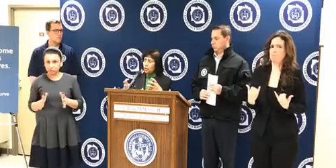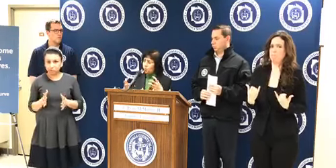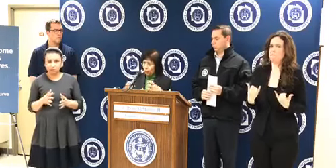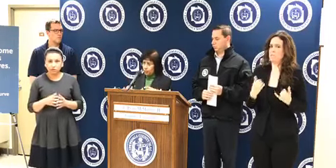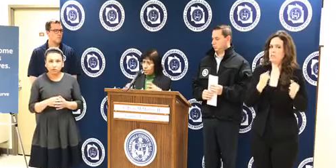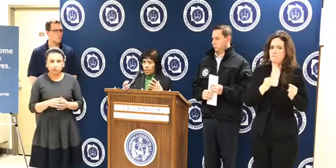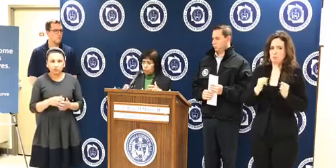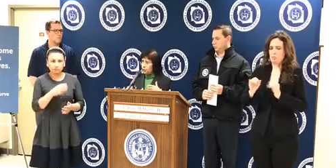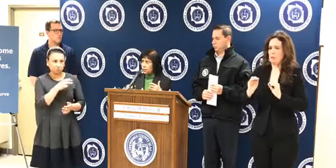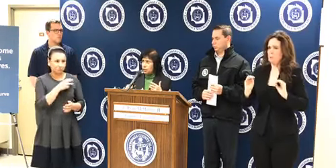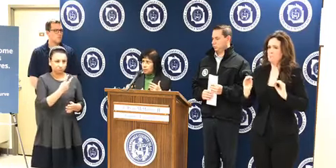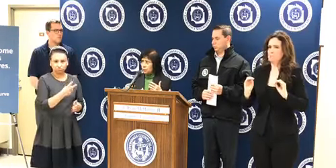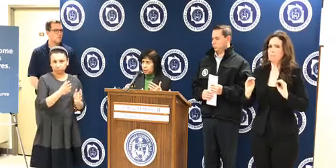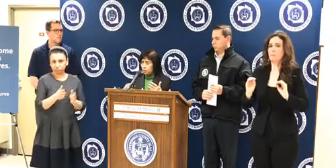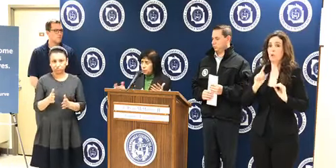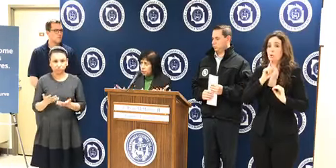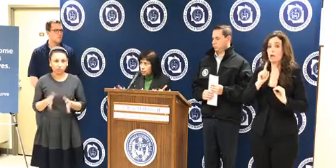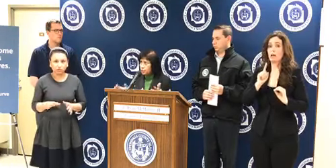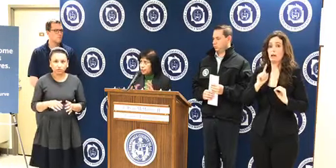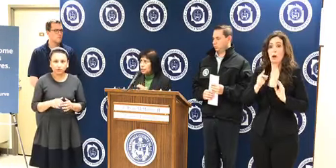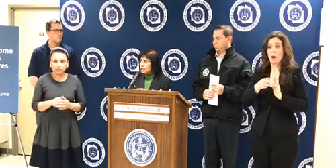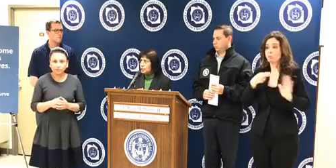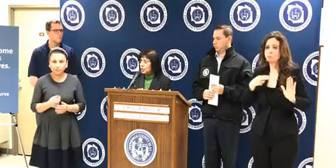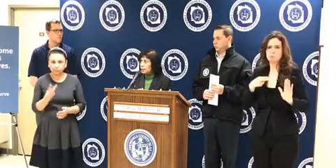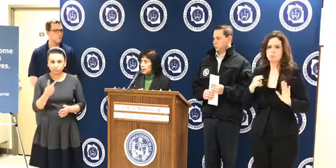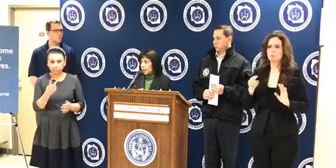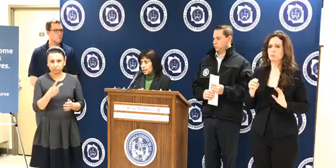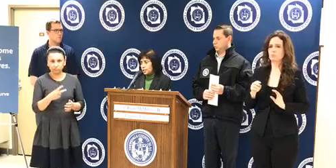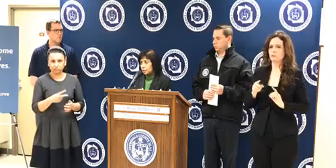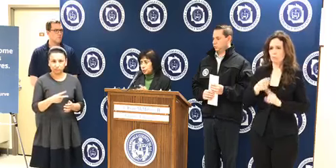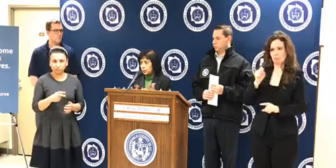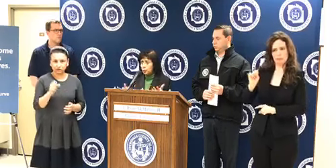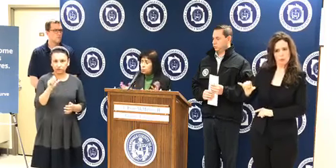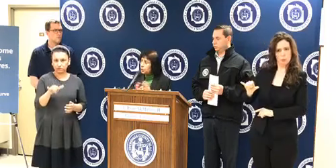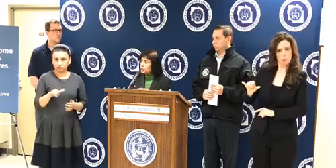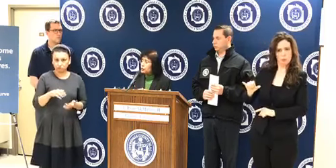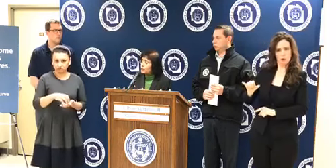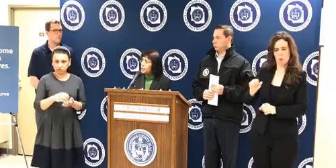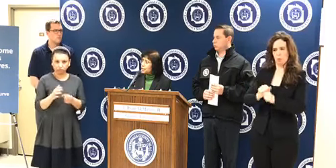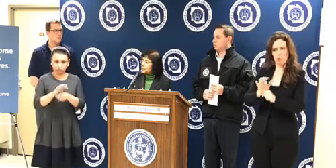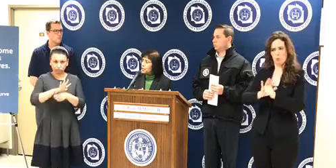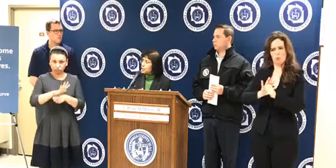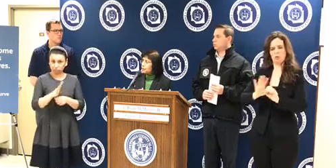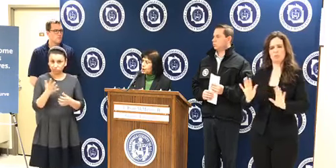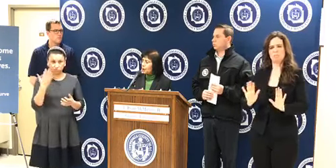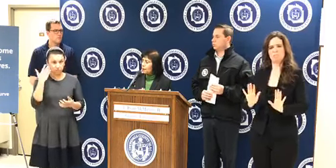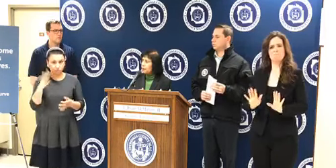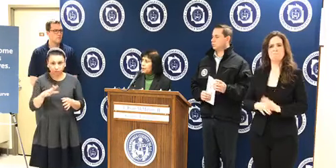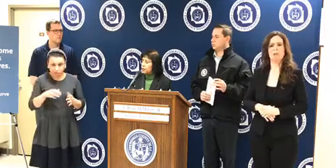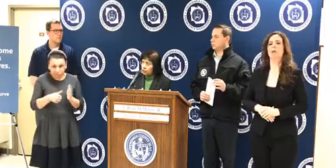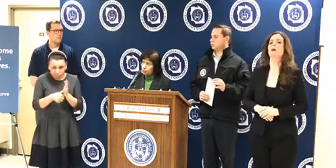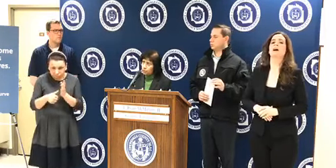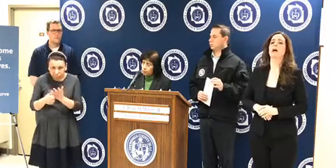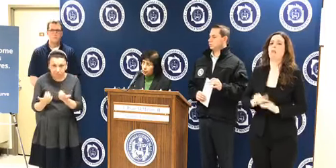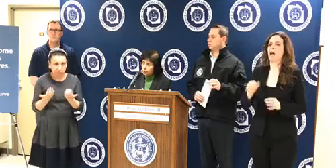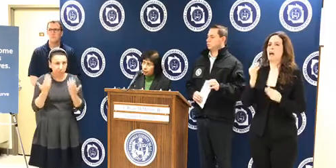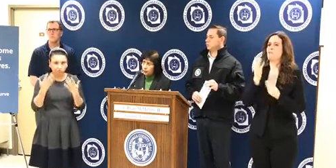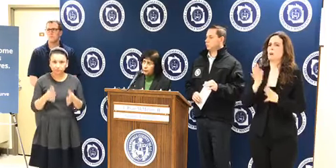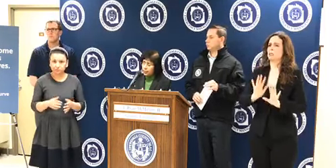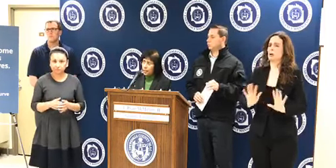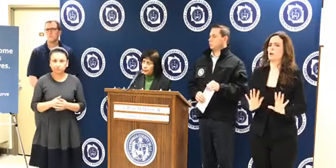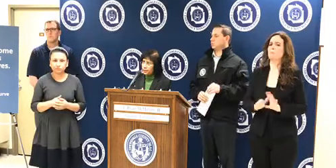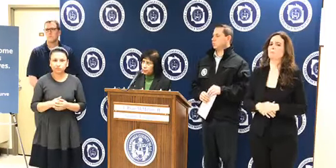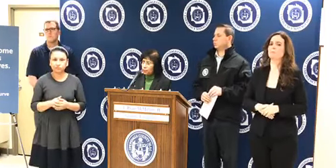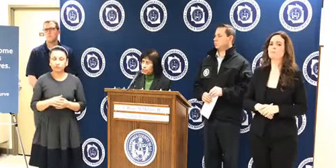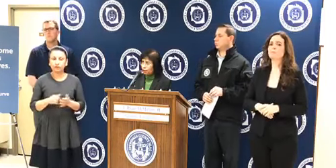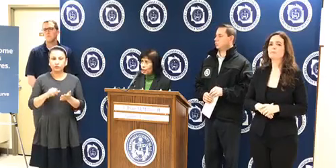individual was actually disembarked here, and we look for that information from the New York State Department of Health